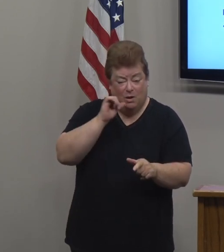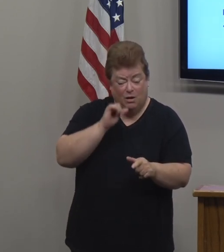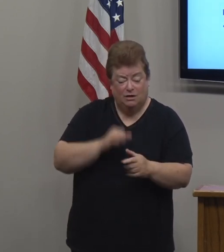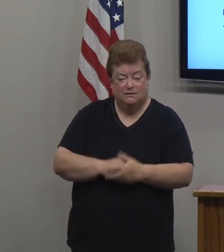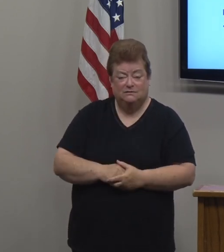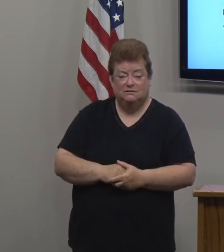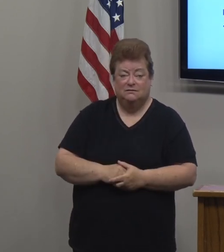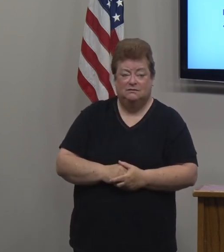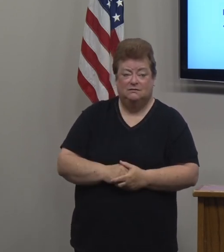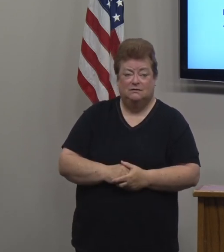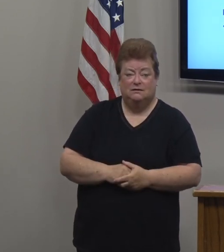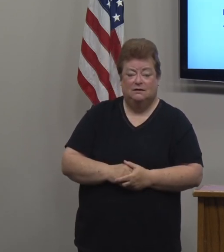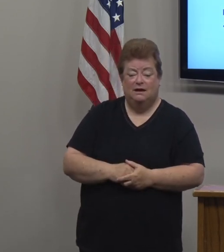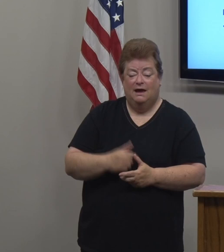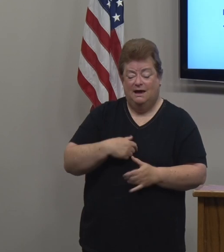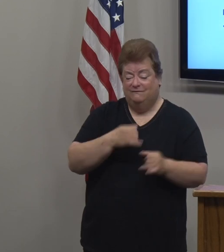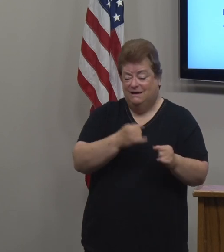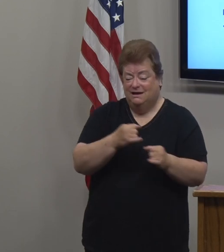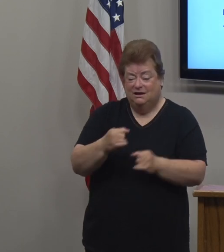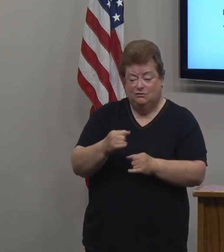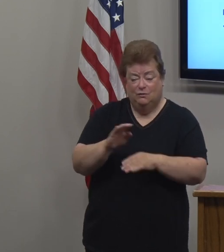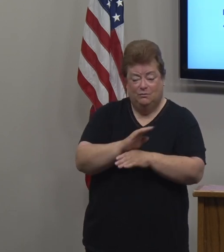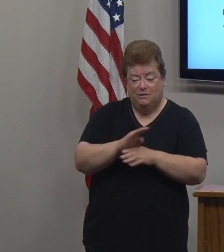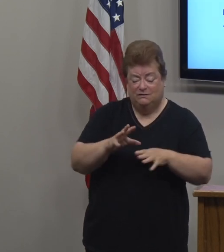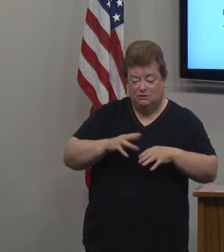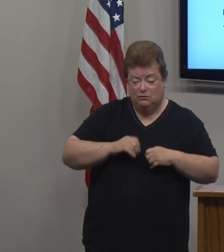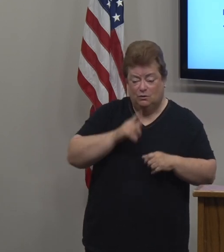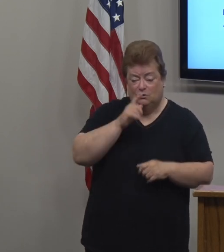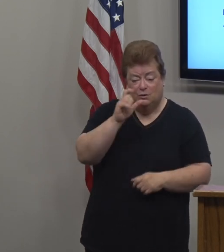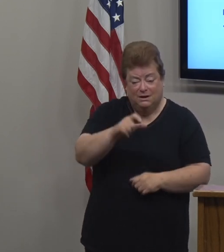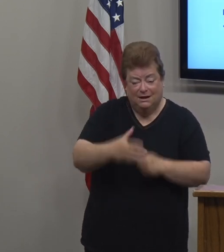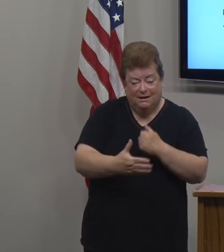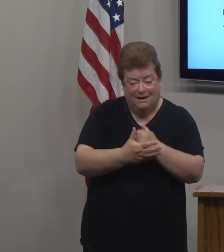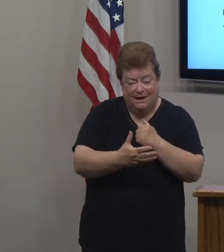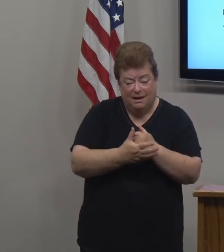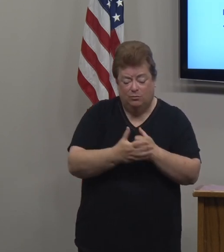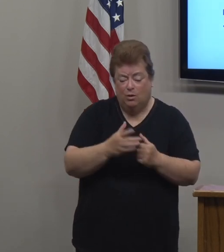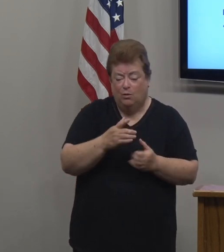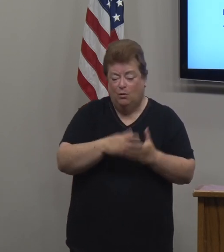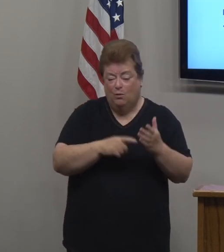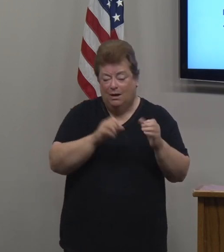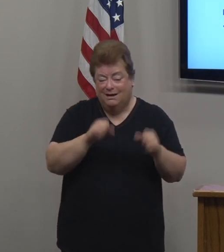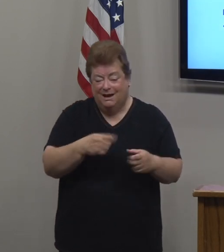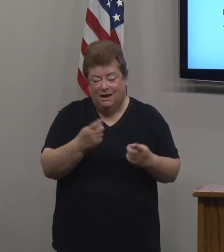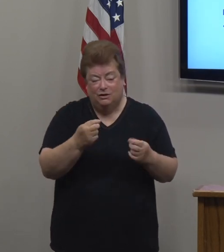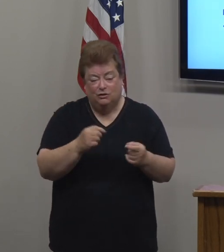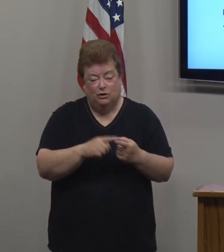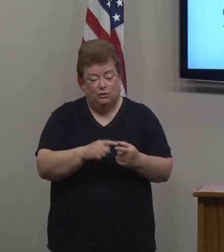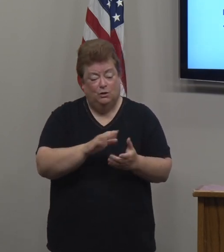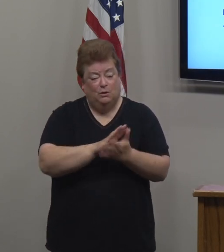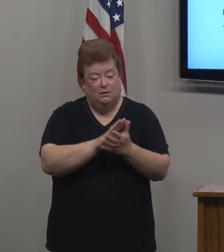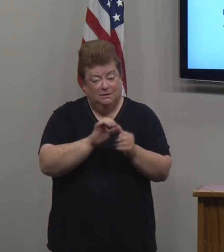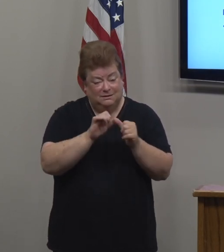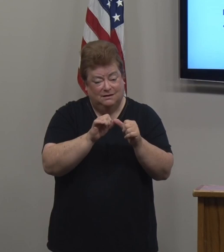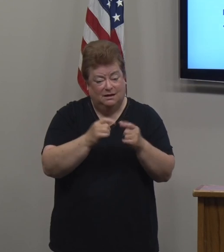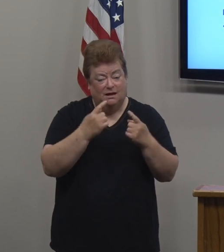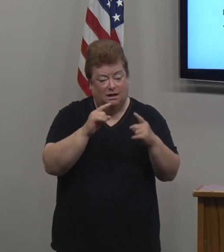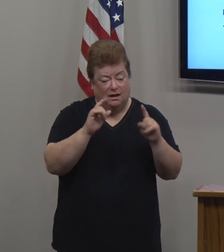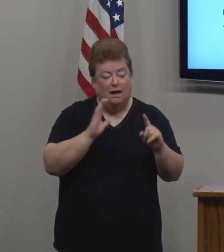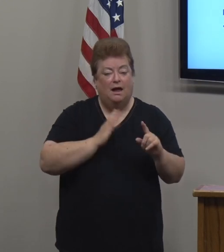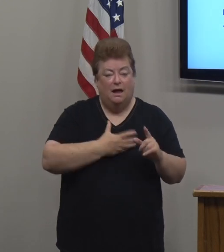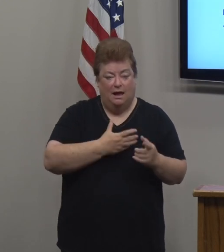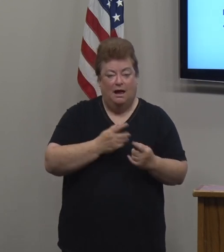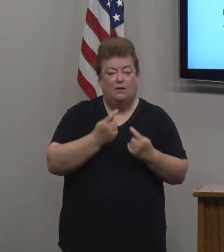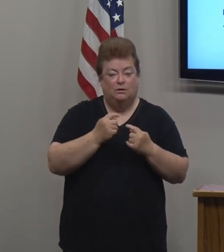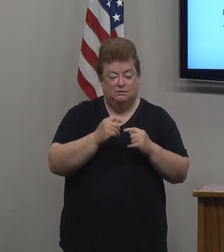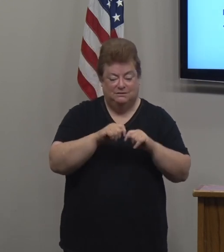individual business owners who need help, who want to know what they can do to try to be as successful as possible, our team will go